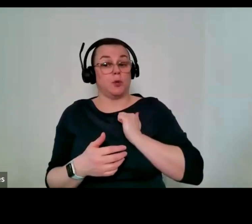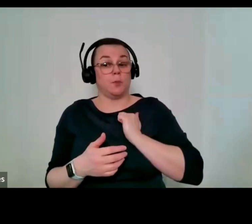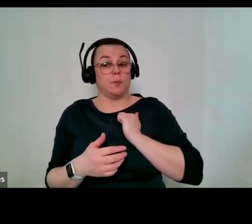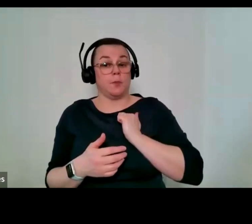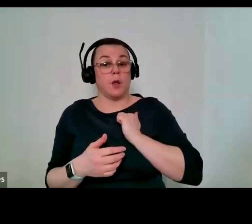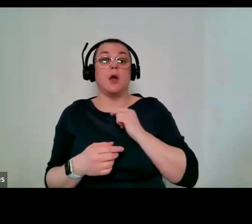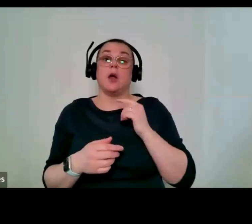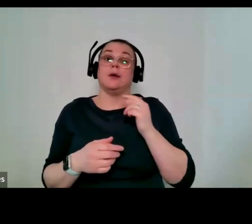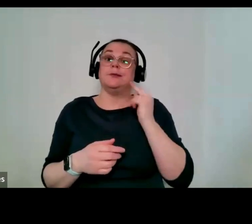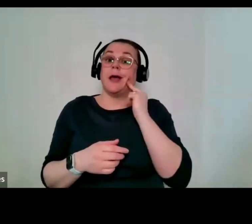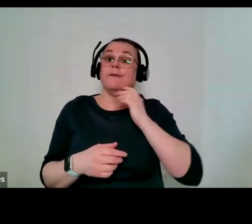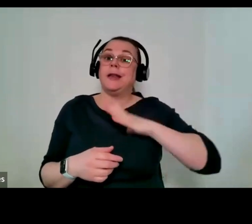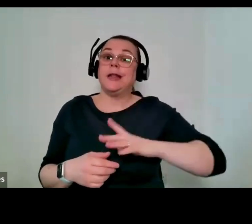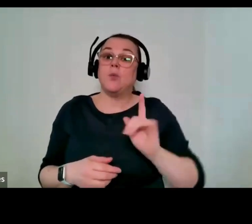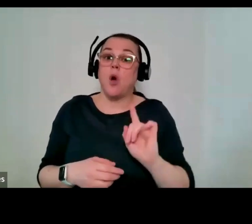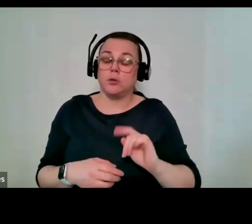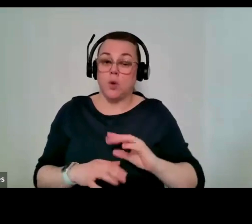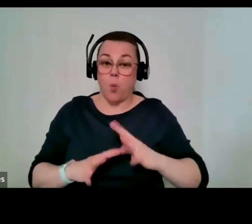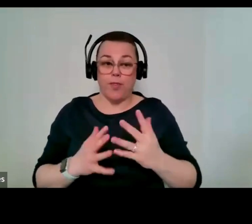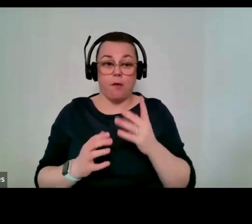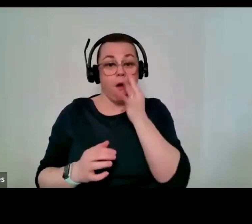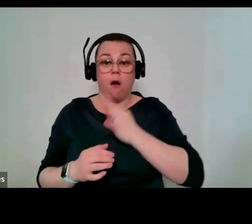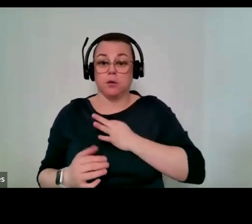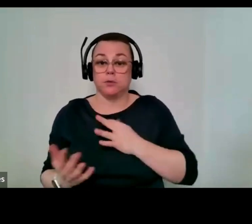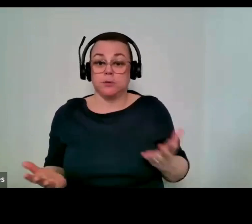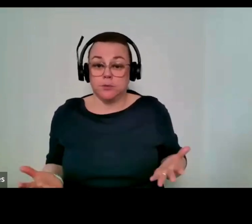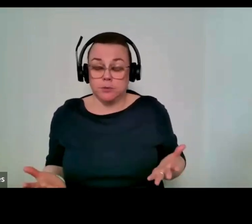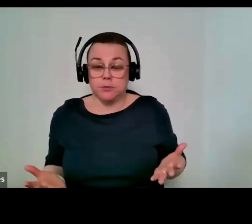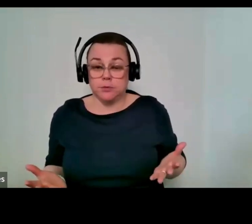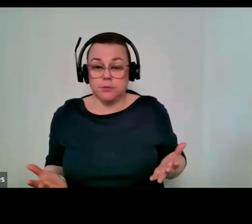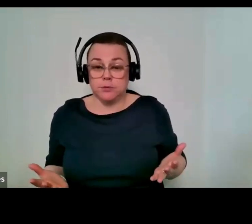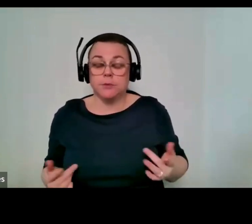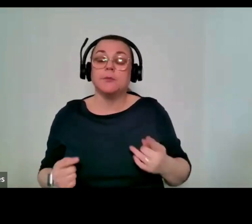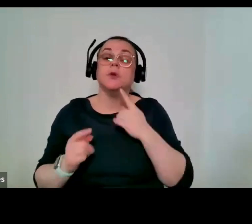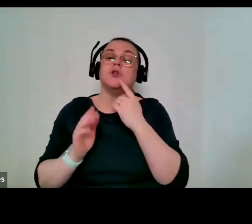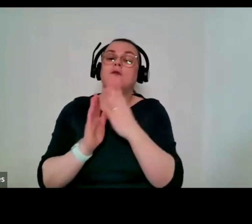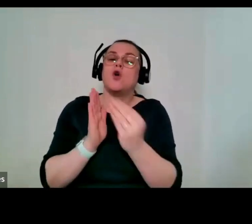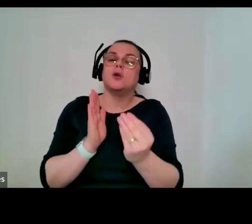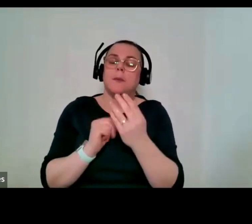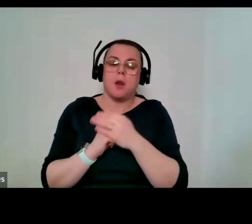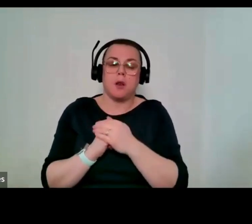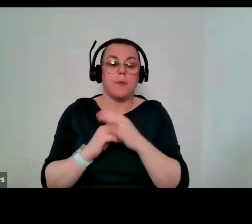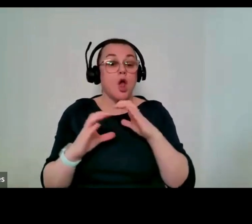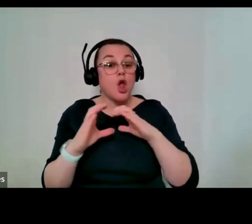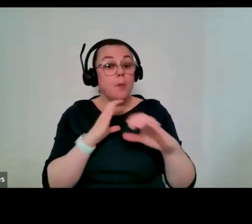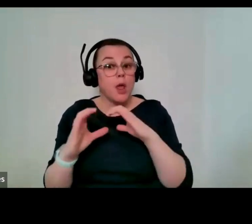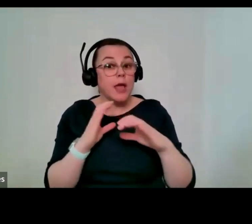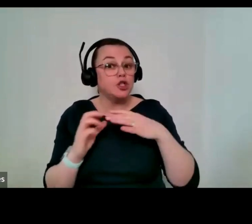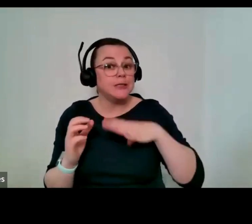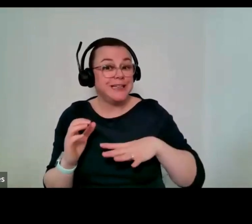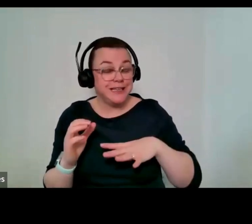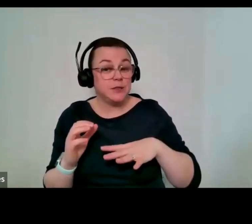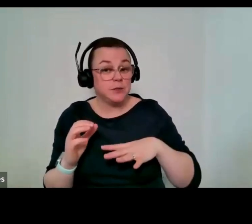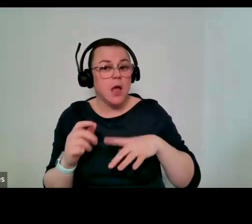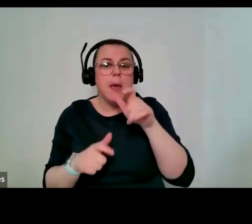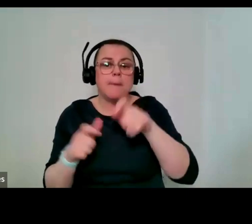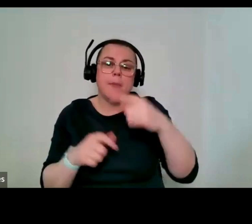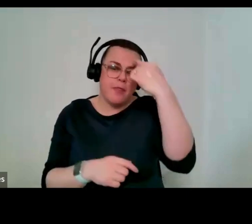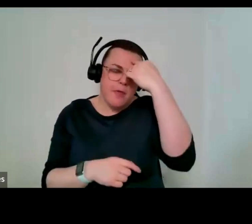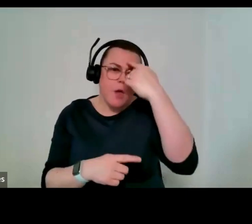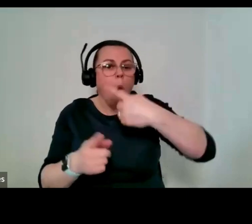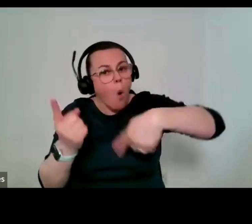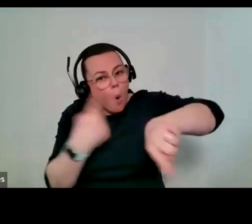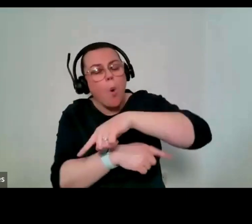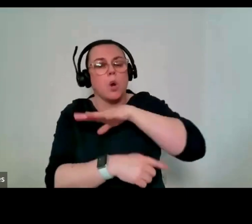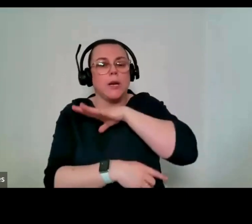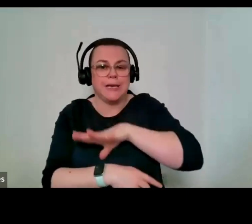needs without really talking to us first. So, for example, communication needs. People thinking that we all